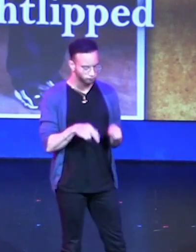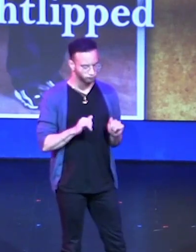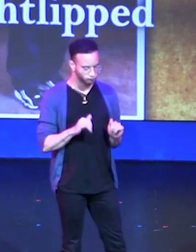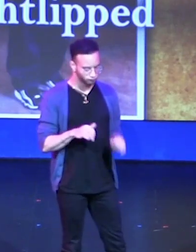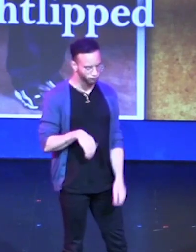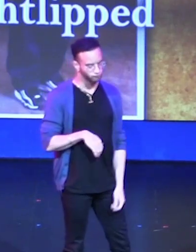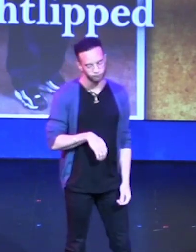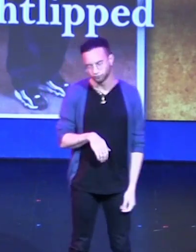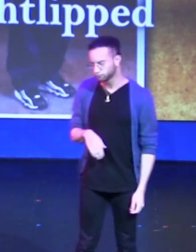An audiogram later,